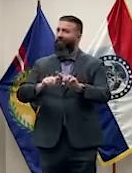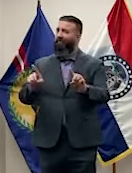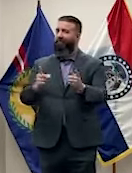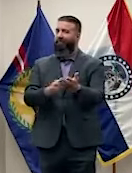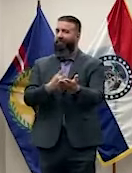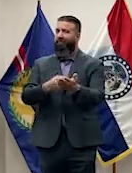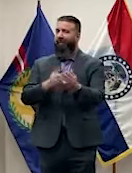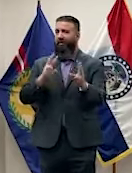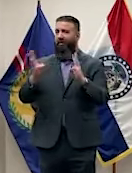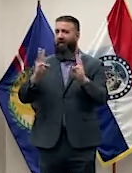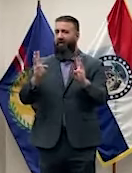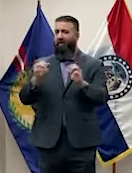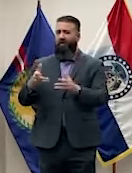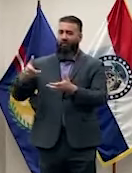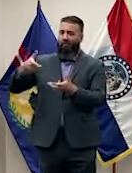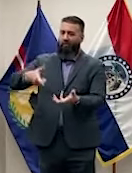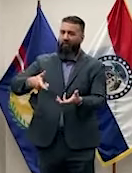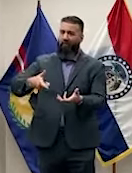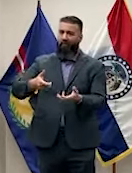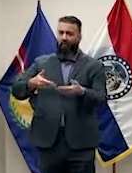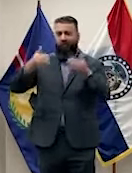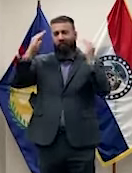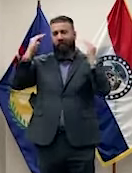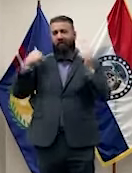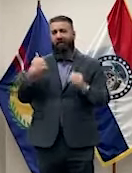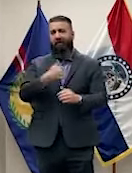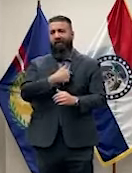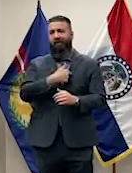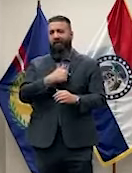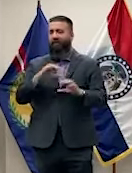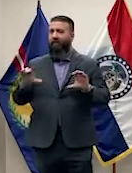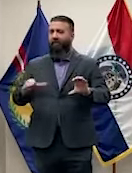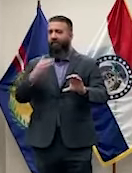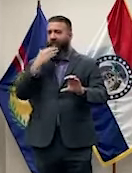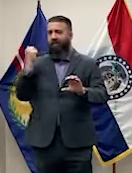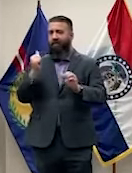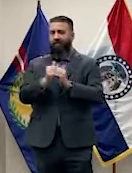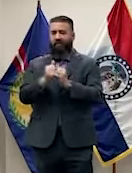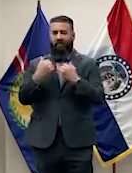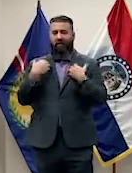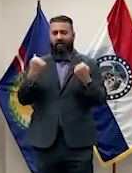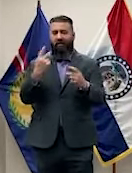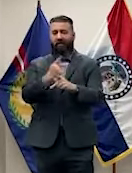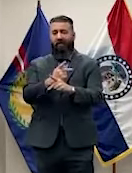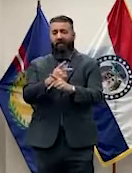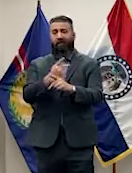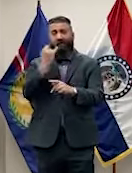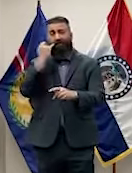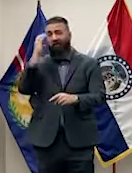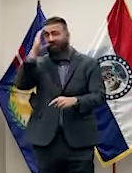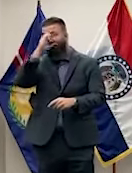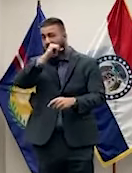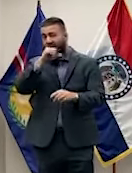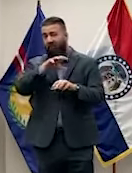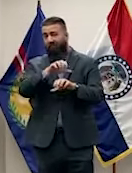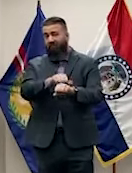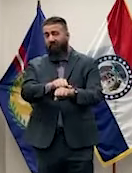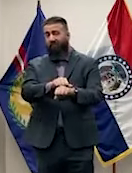access to health care, whether it's COVID testing or vaccines or otherwise. If you miss your appointment, then